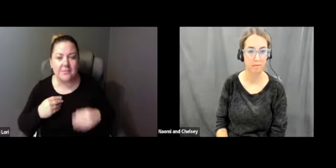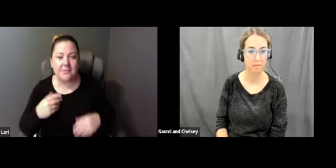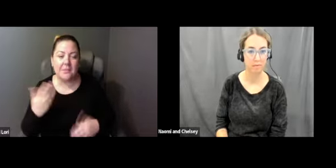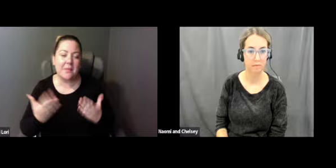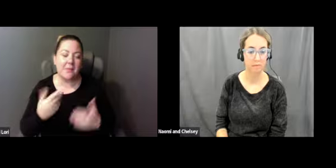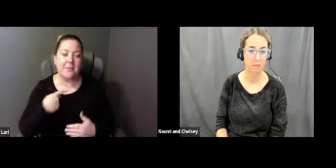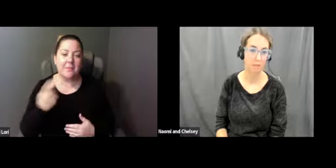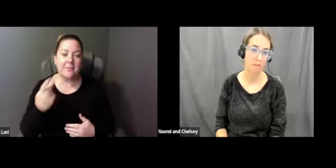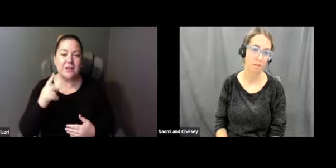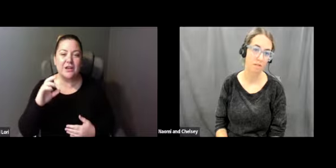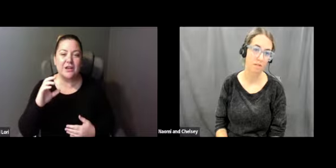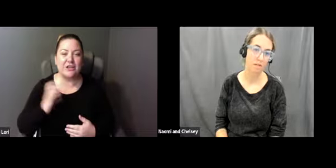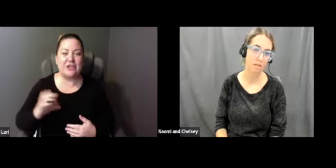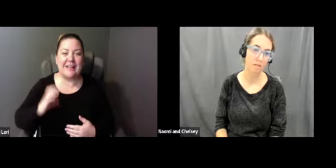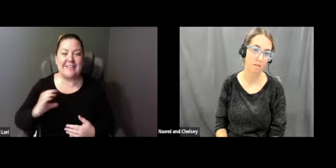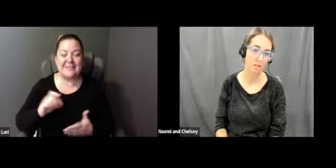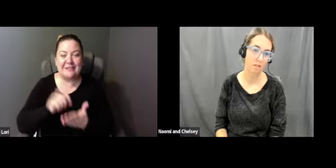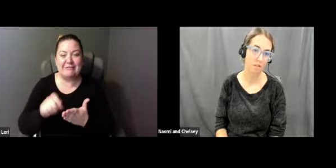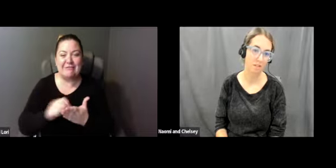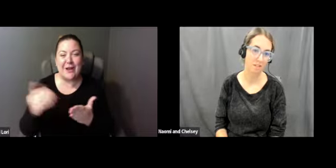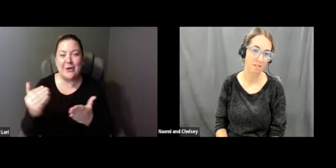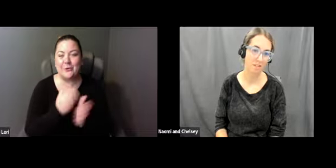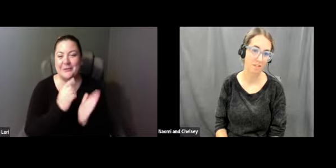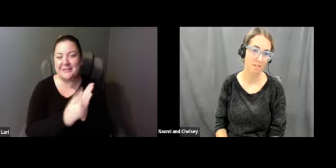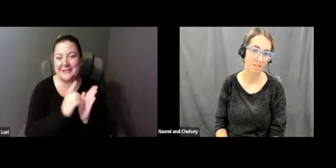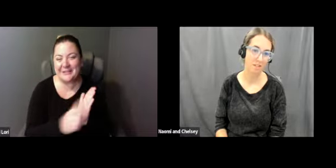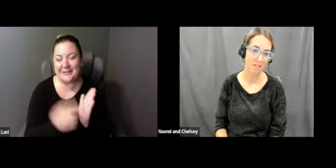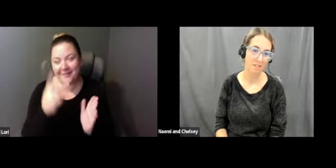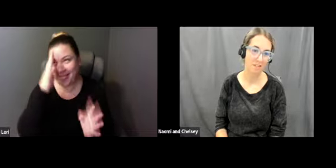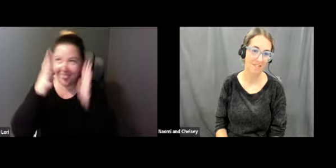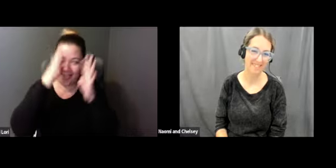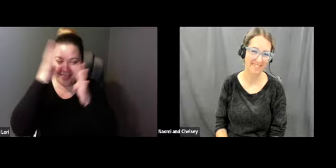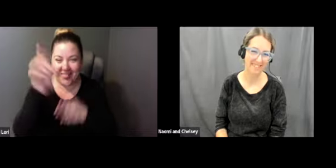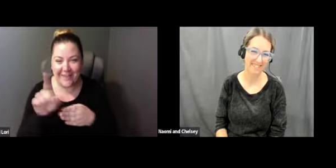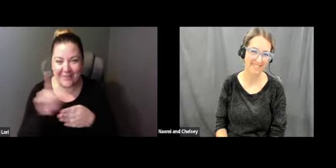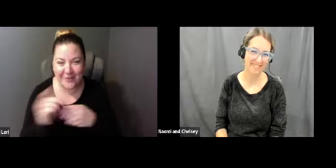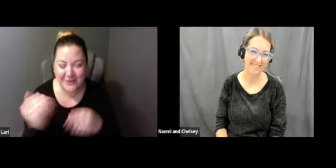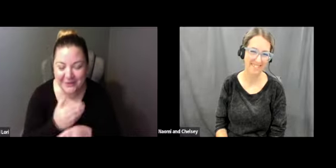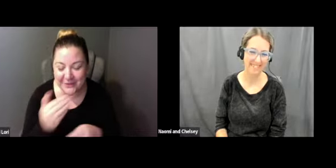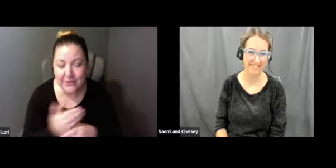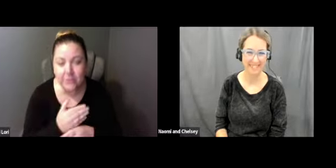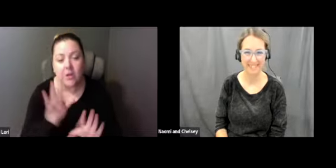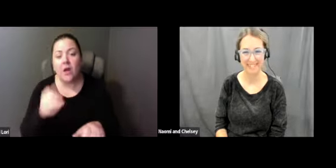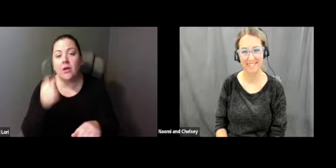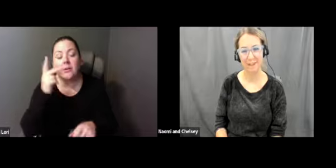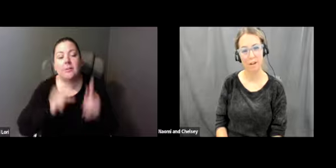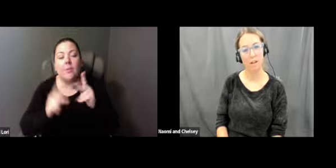keep creating new ones every week. But, people want to be seen and people want to be